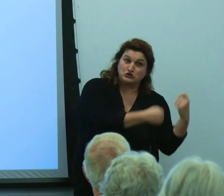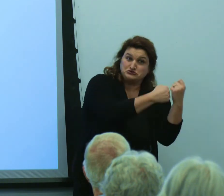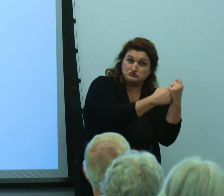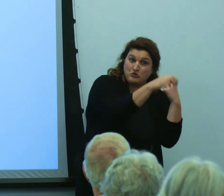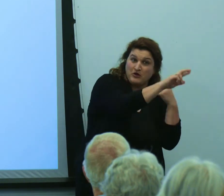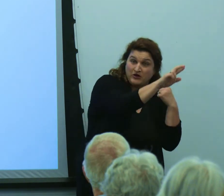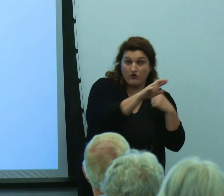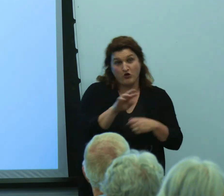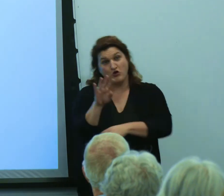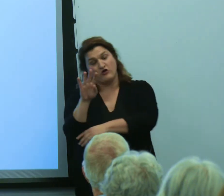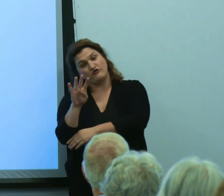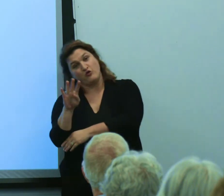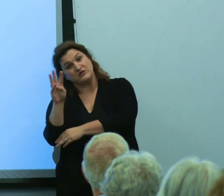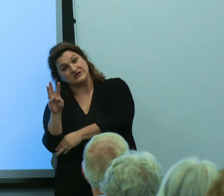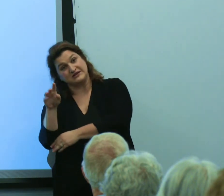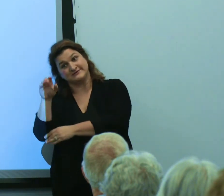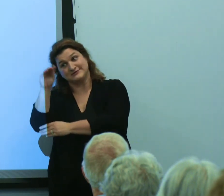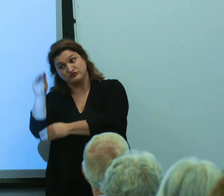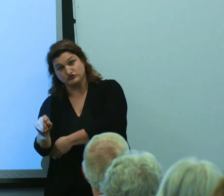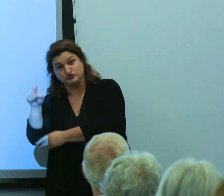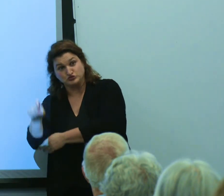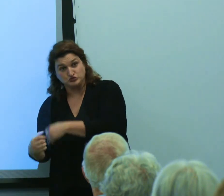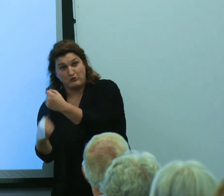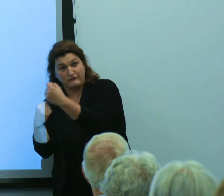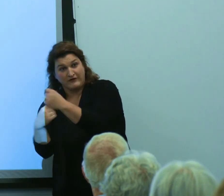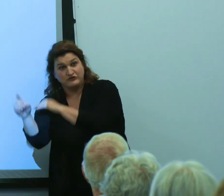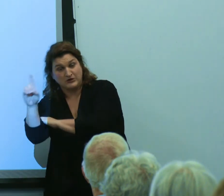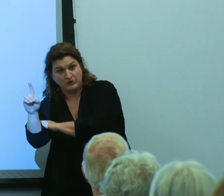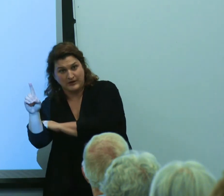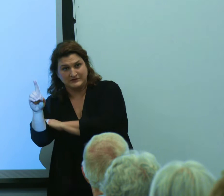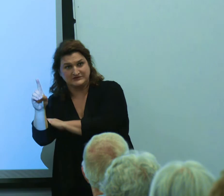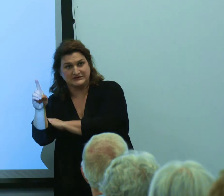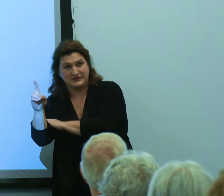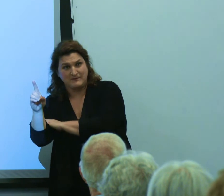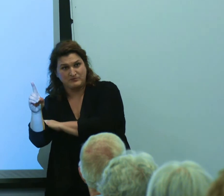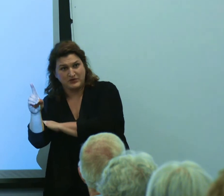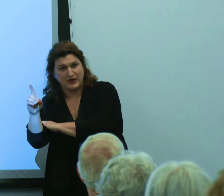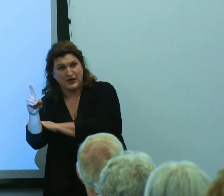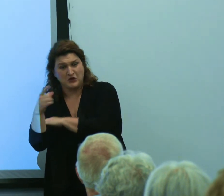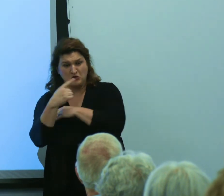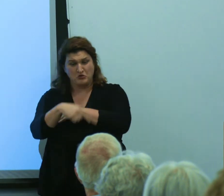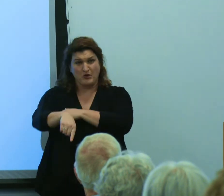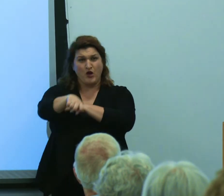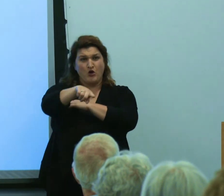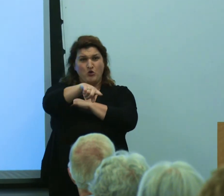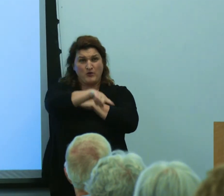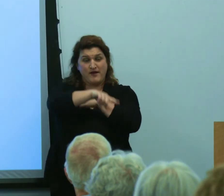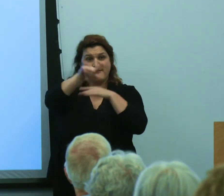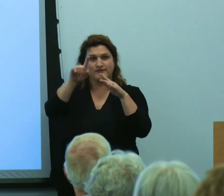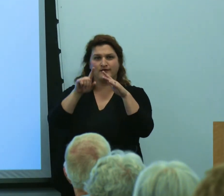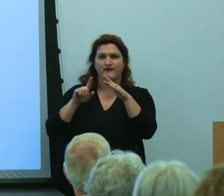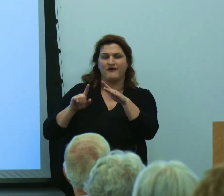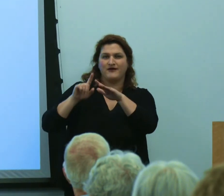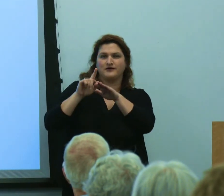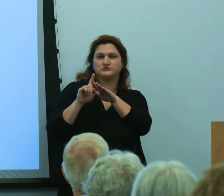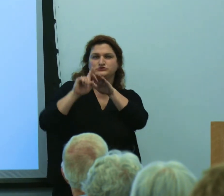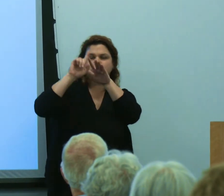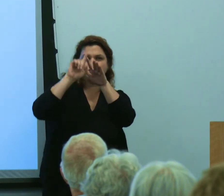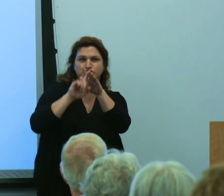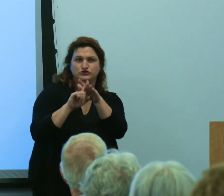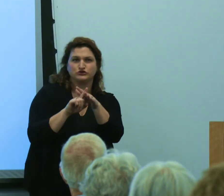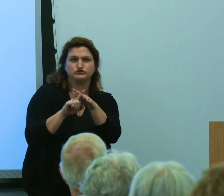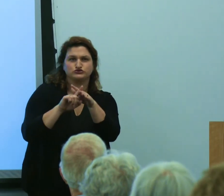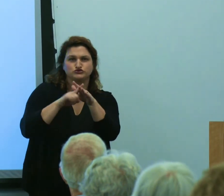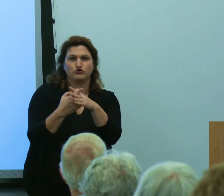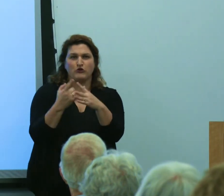Republicans, 46% should favor Democrats. And we went into this map making with a really decent metric,